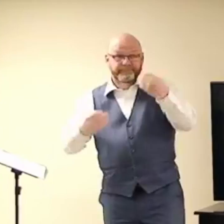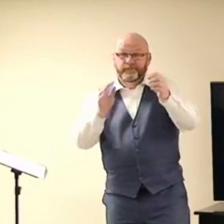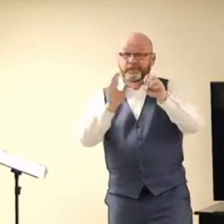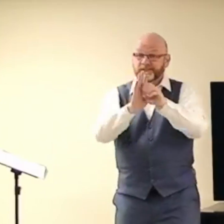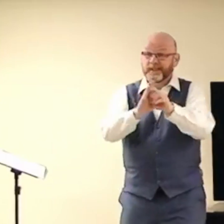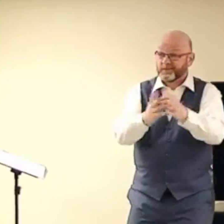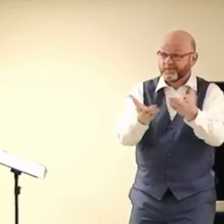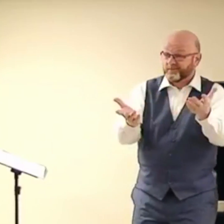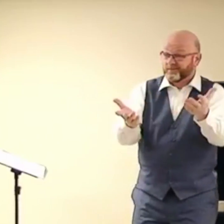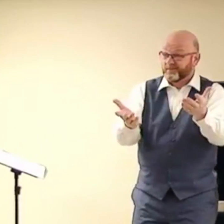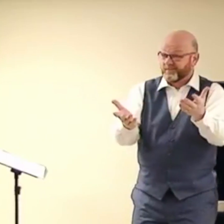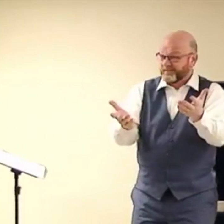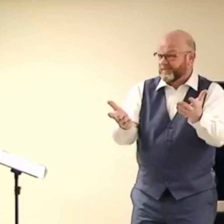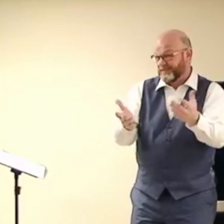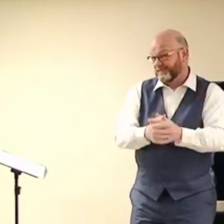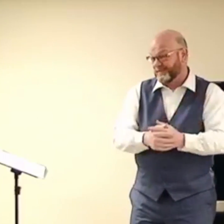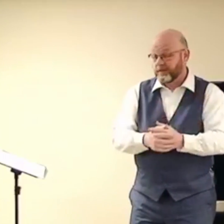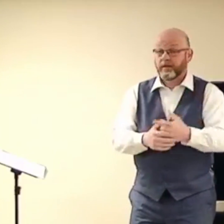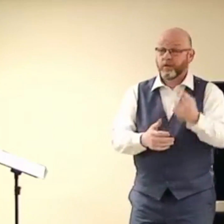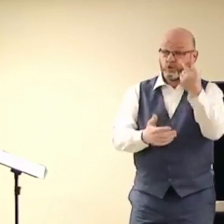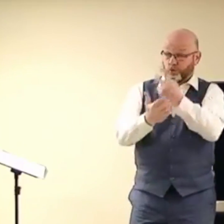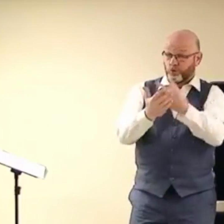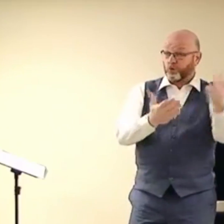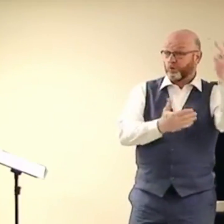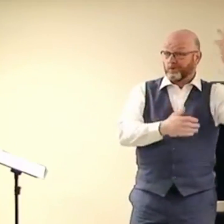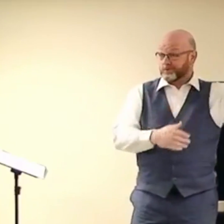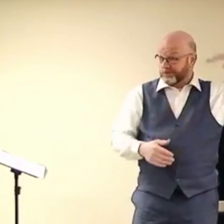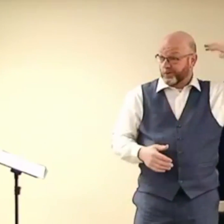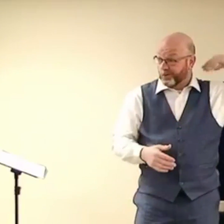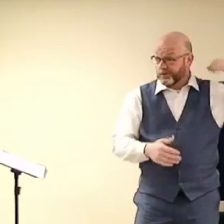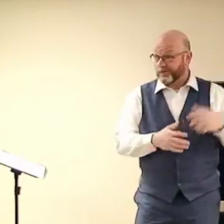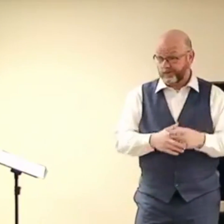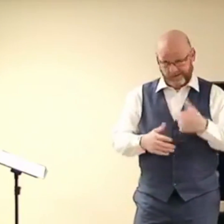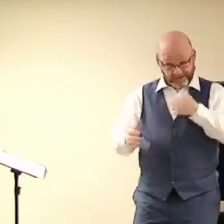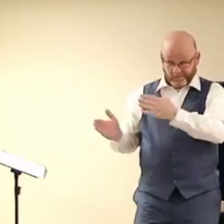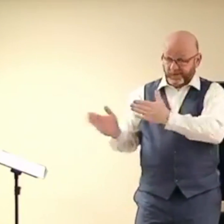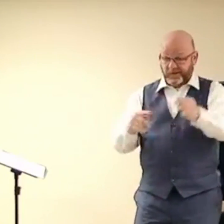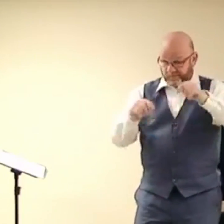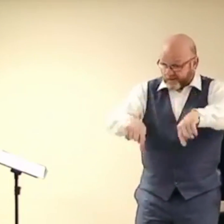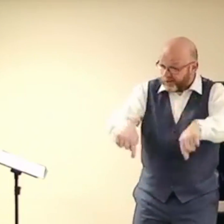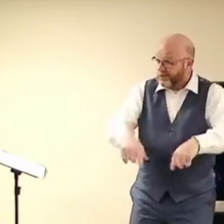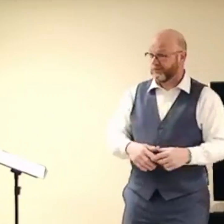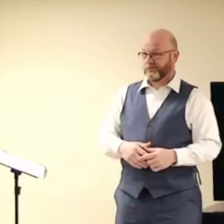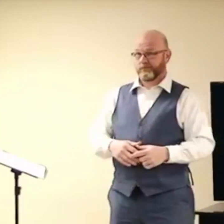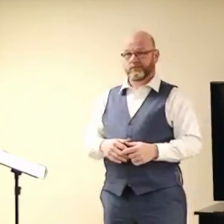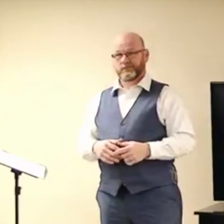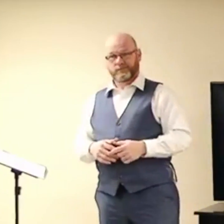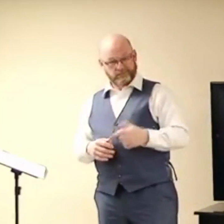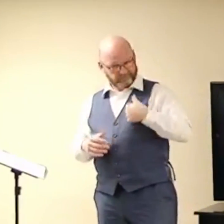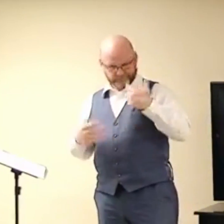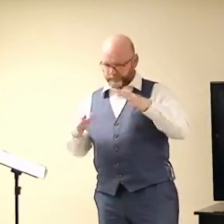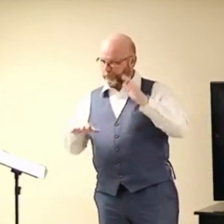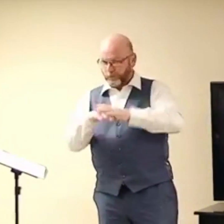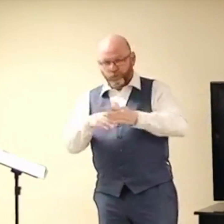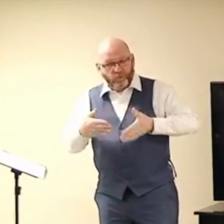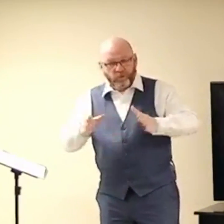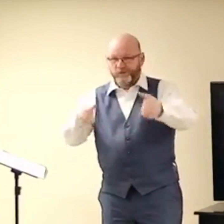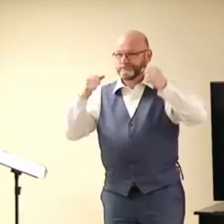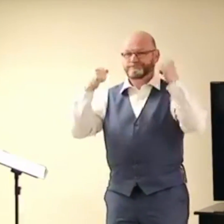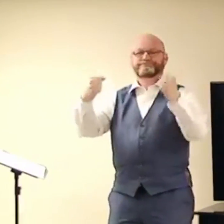the execution, not so great. For example, 2 weeks ago, I had planned to be here on time. I